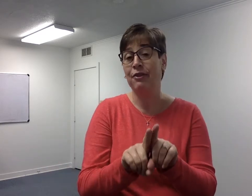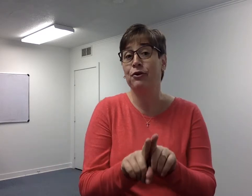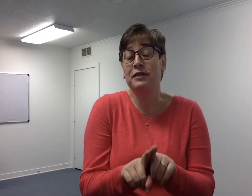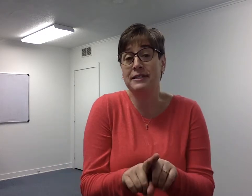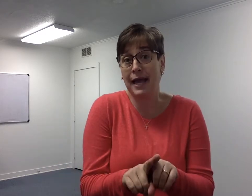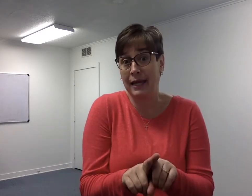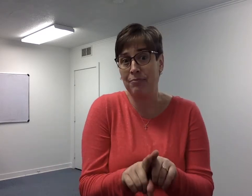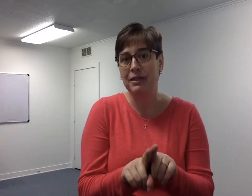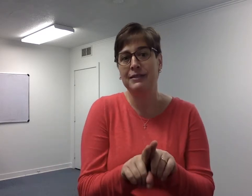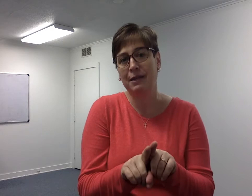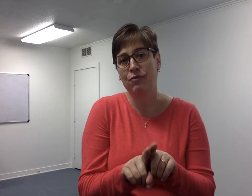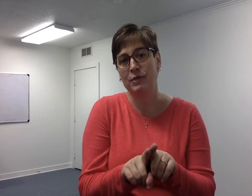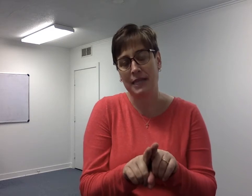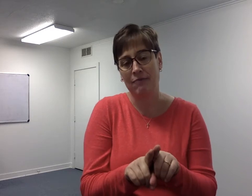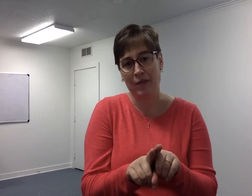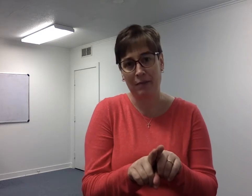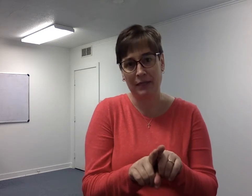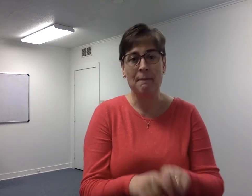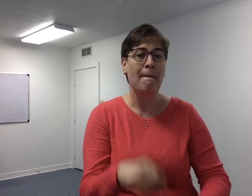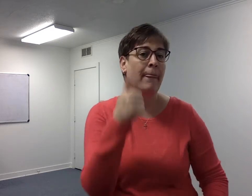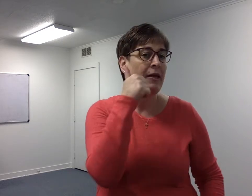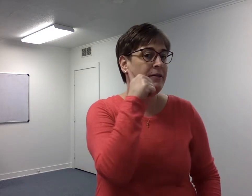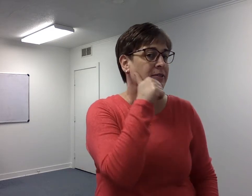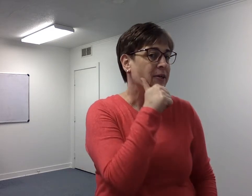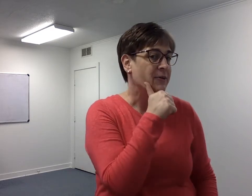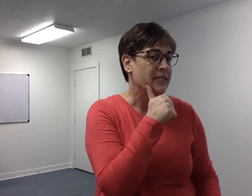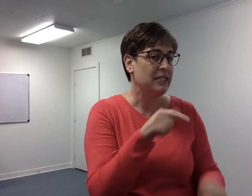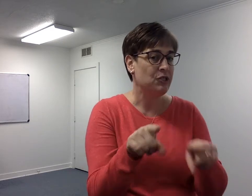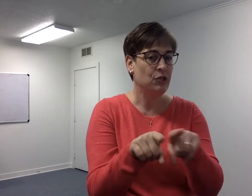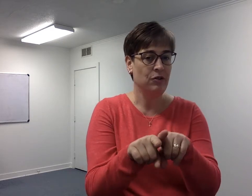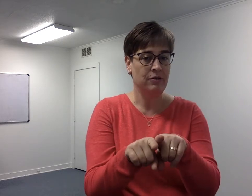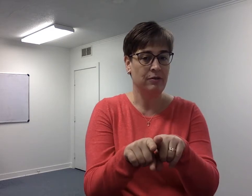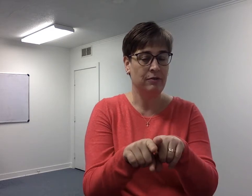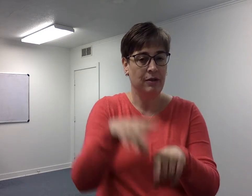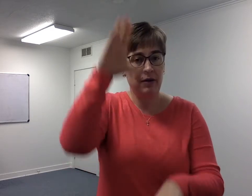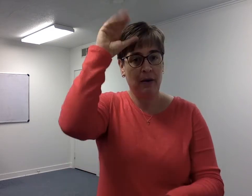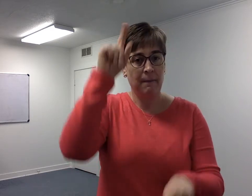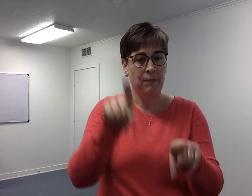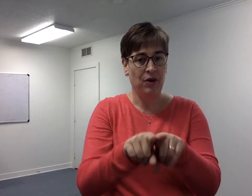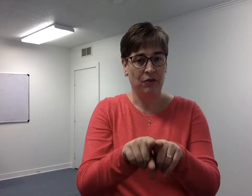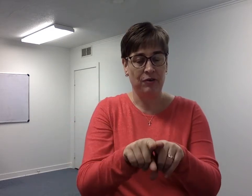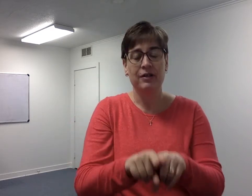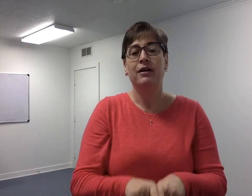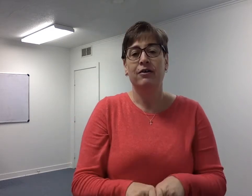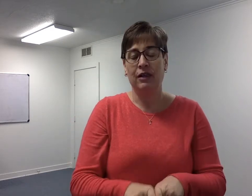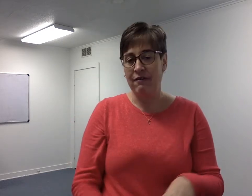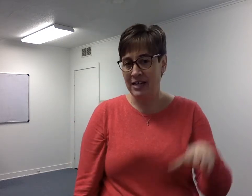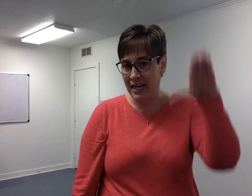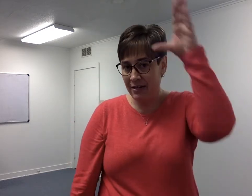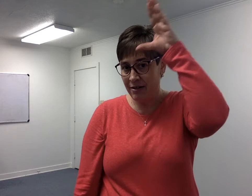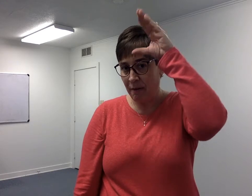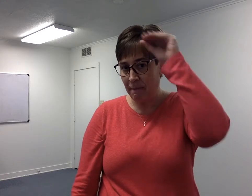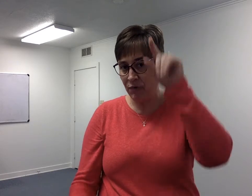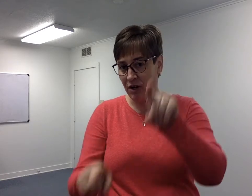they're the same because they come from the same family. So sister, brother. Left hand,